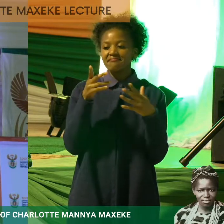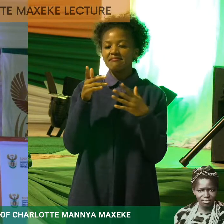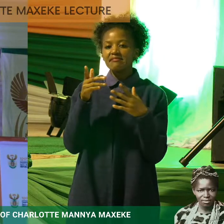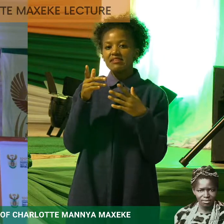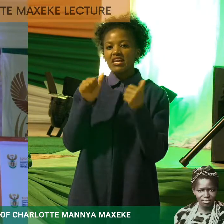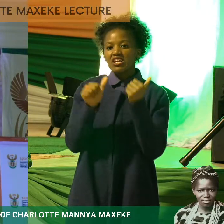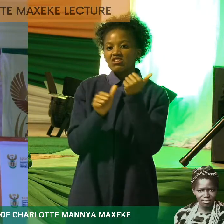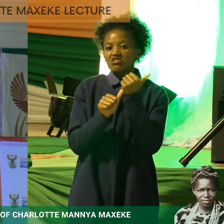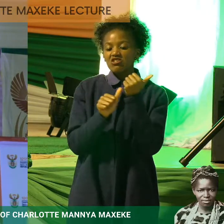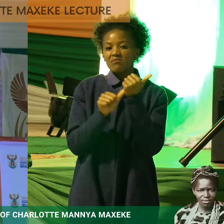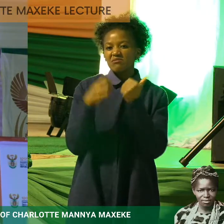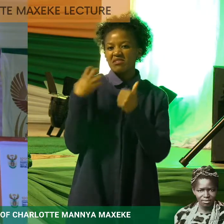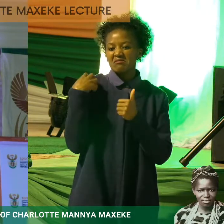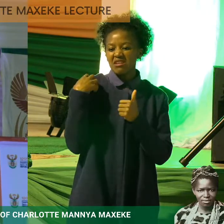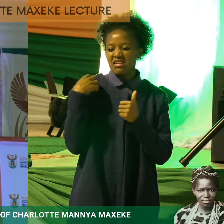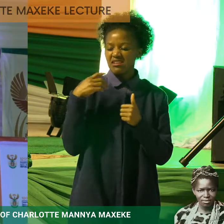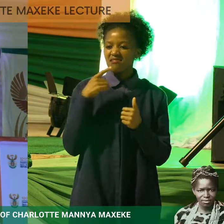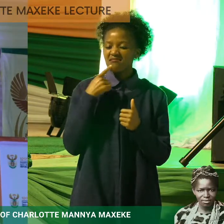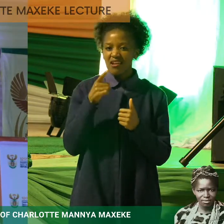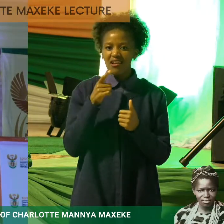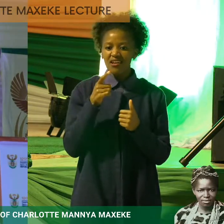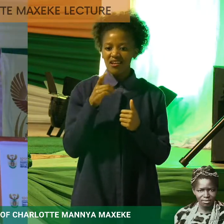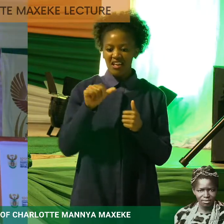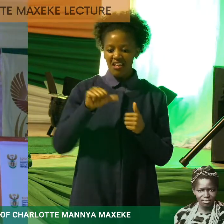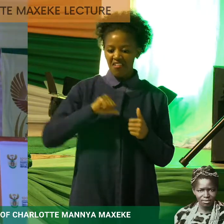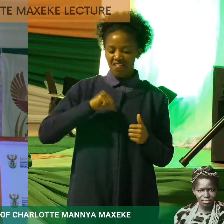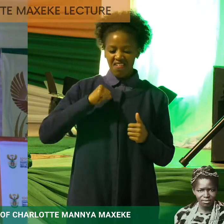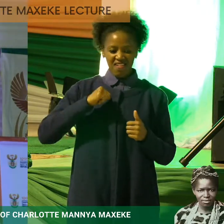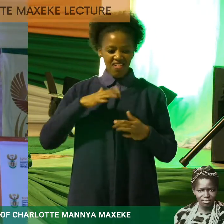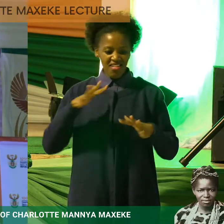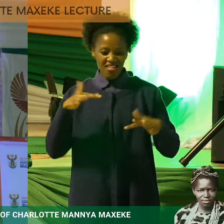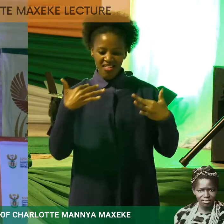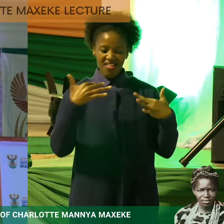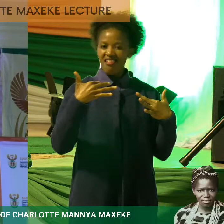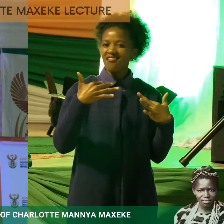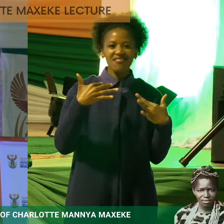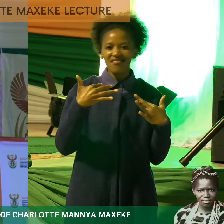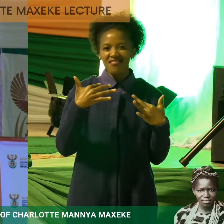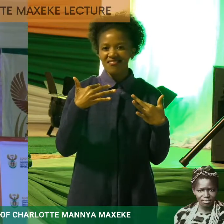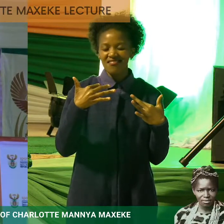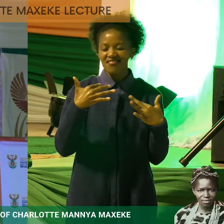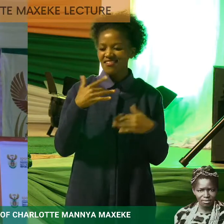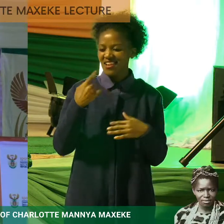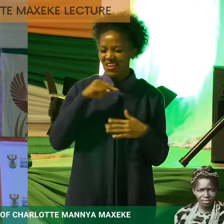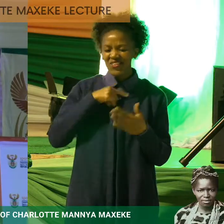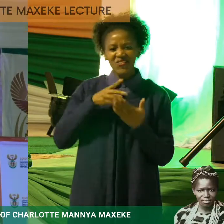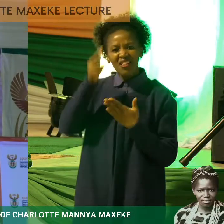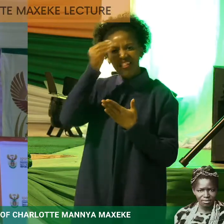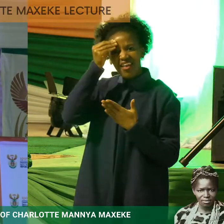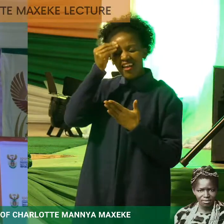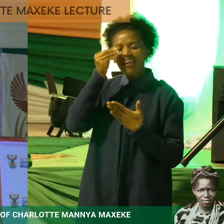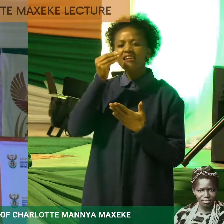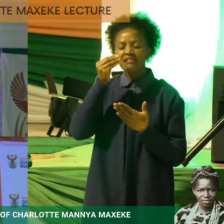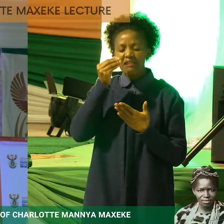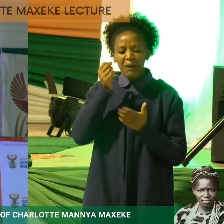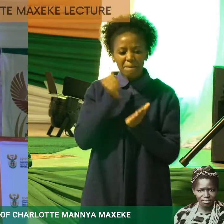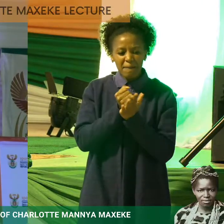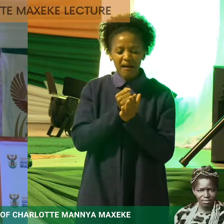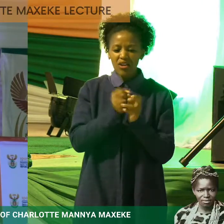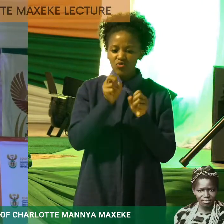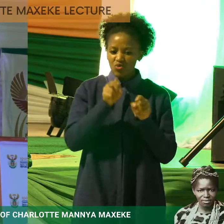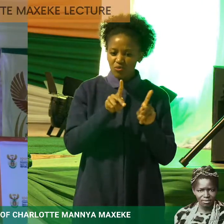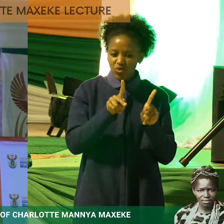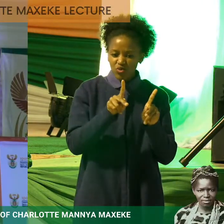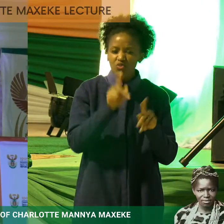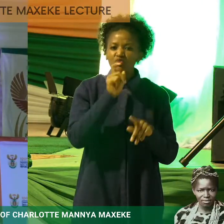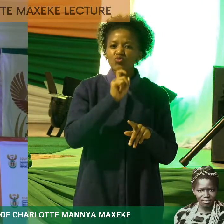she was not pompous about it. And that teaches us, Uguti, sometimes let us just use the opportunity and the platforms to